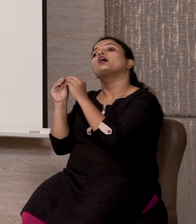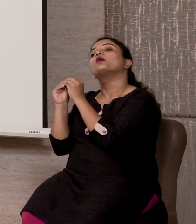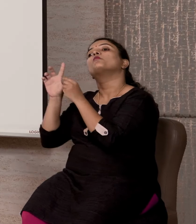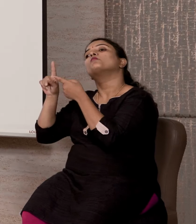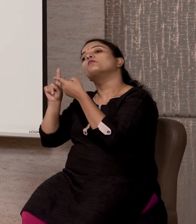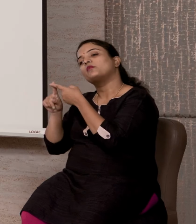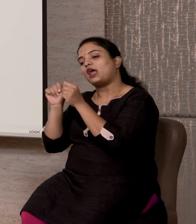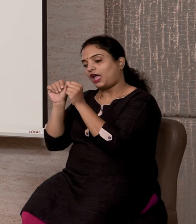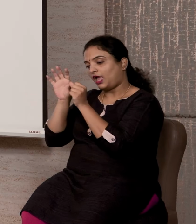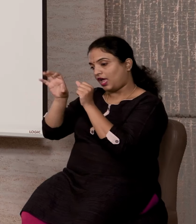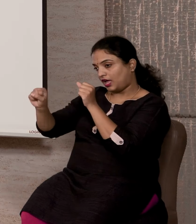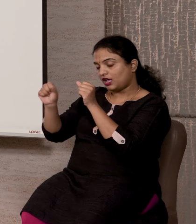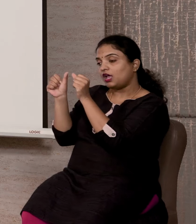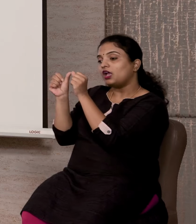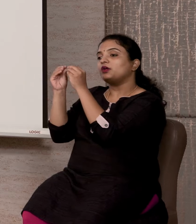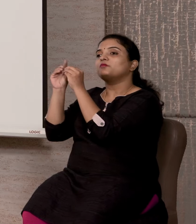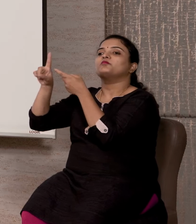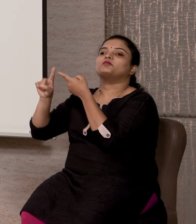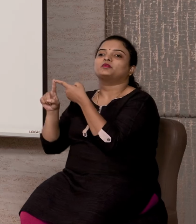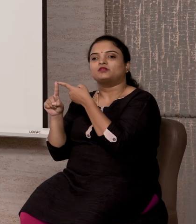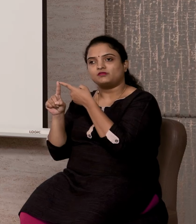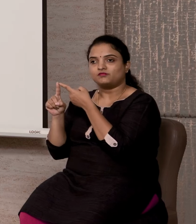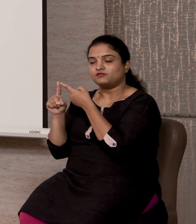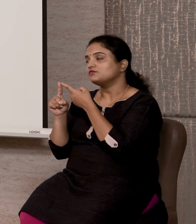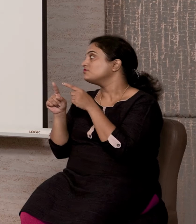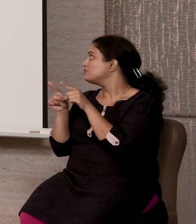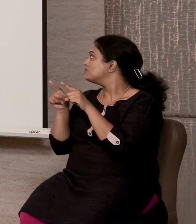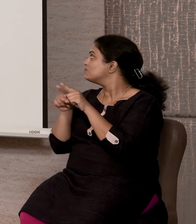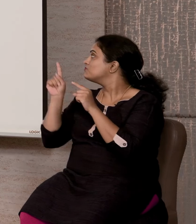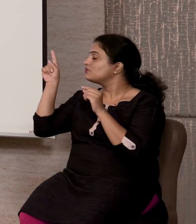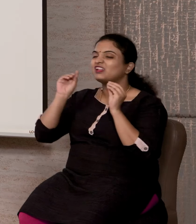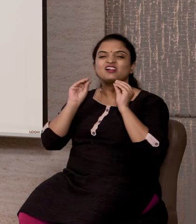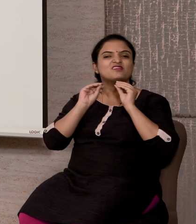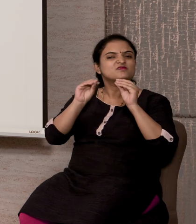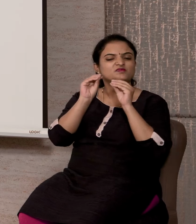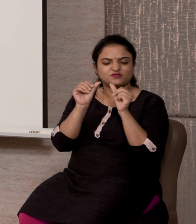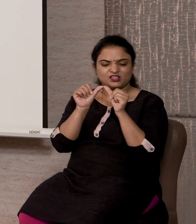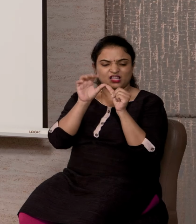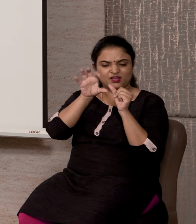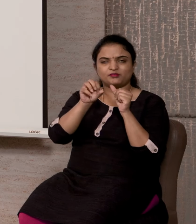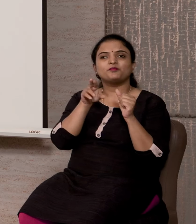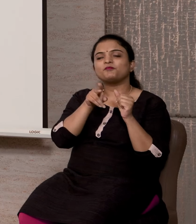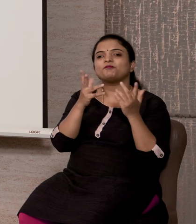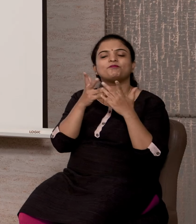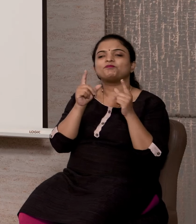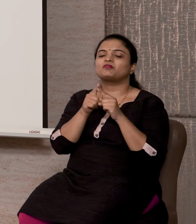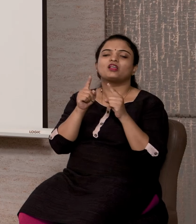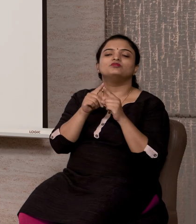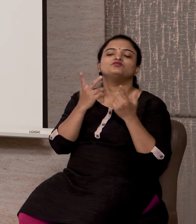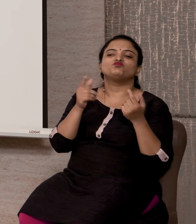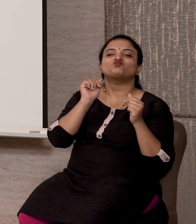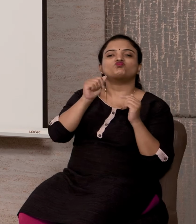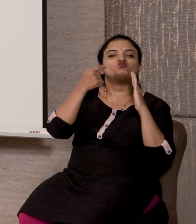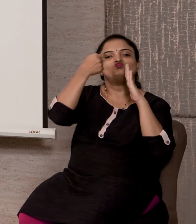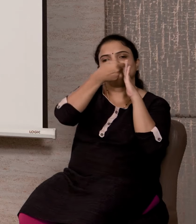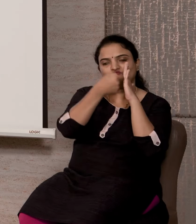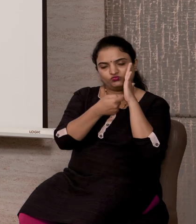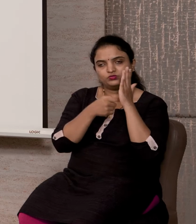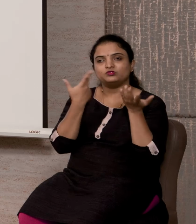distinction between them. So the first one, which is teaching accessibility, is about teaching accessibility, its principles, the